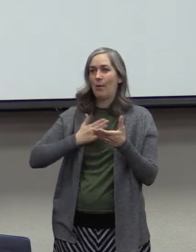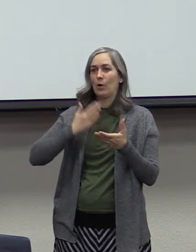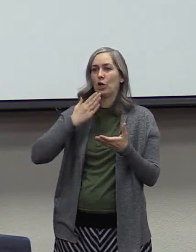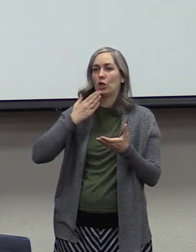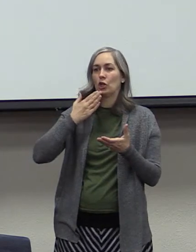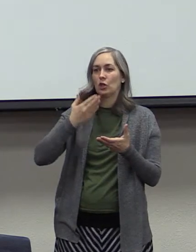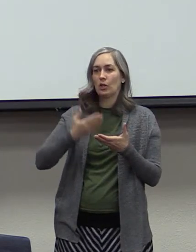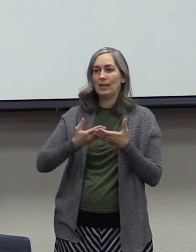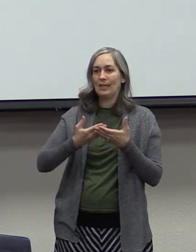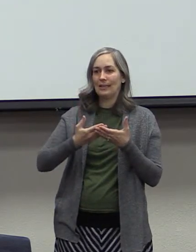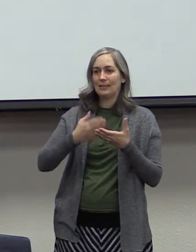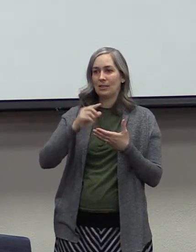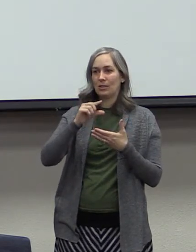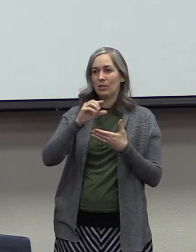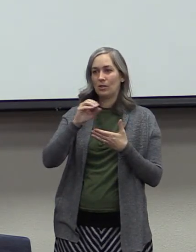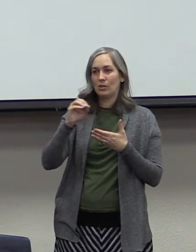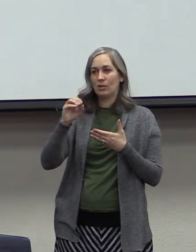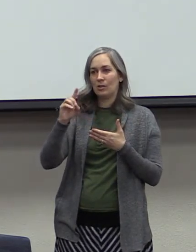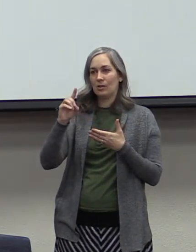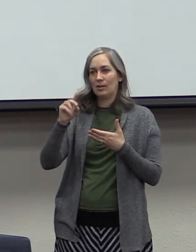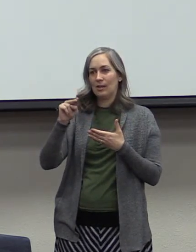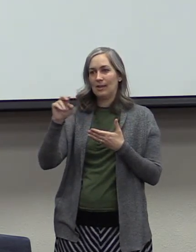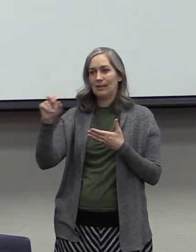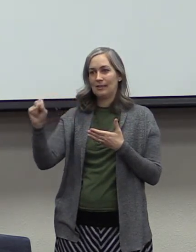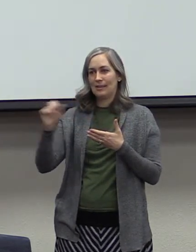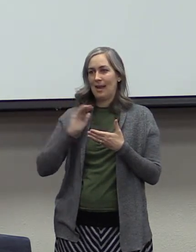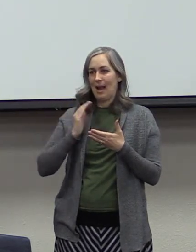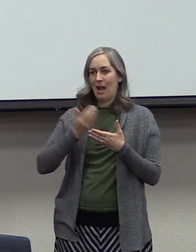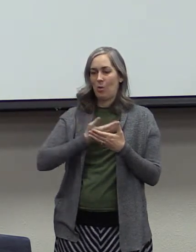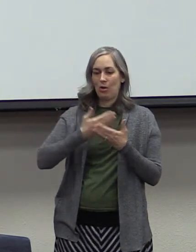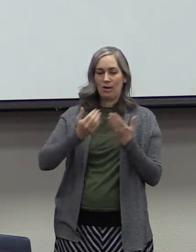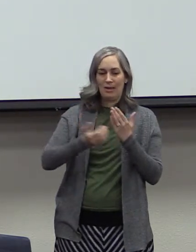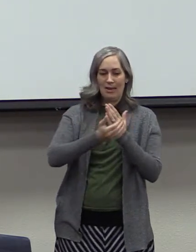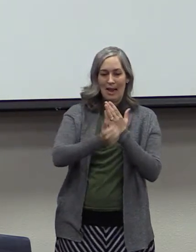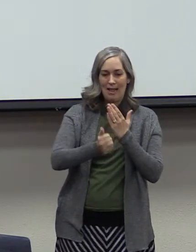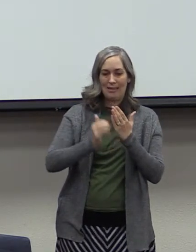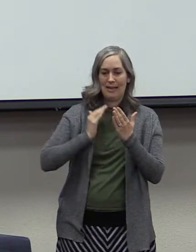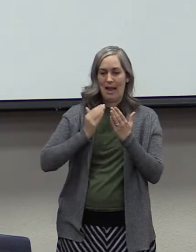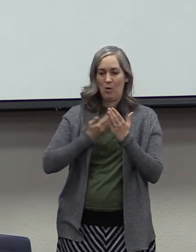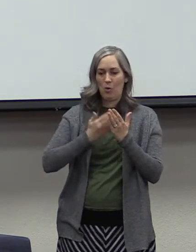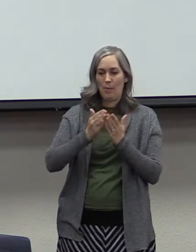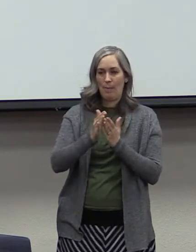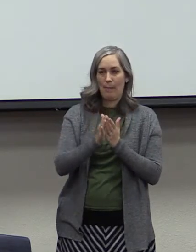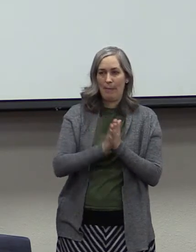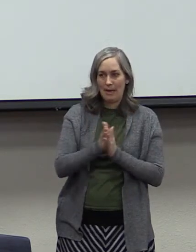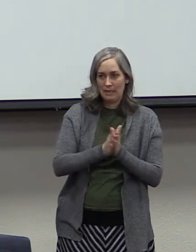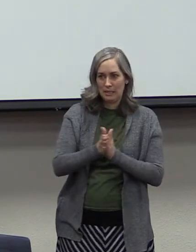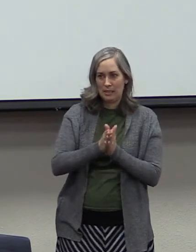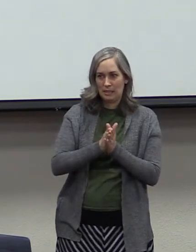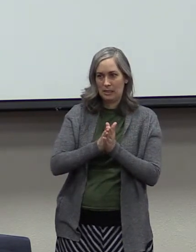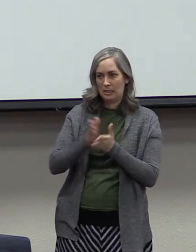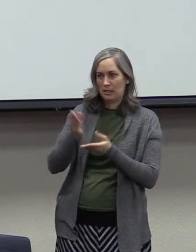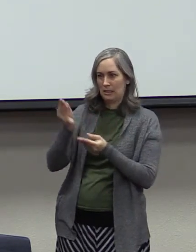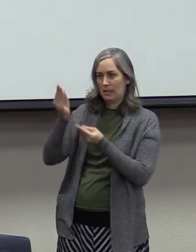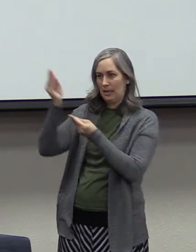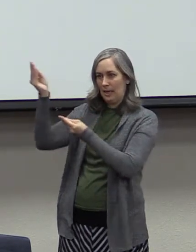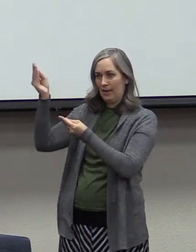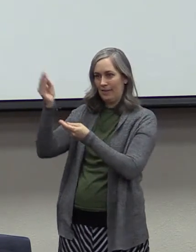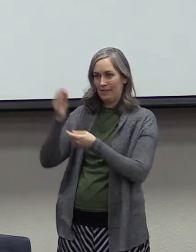goodness, our talents, our passions about life, and